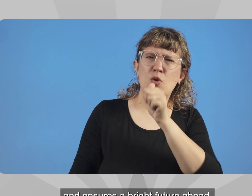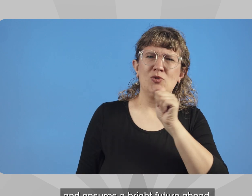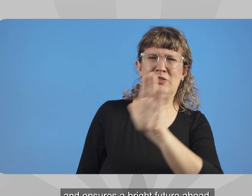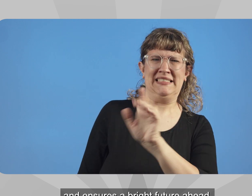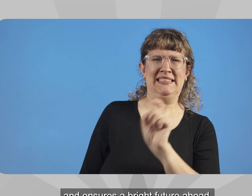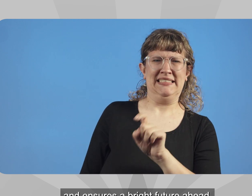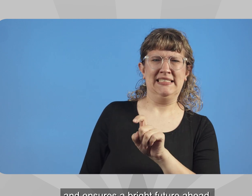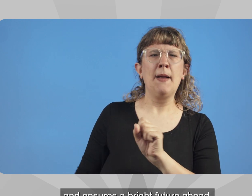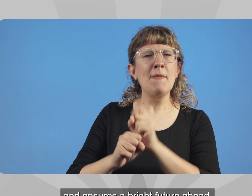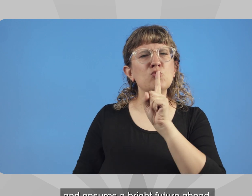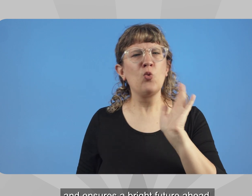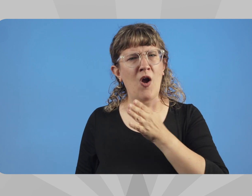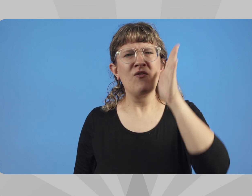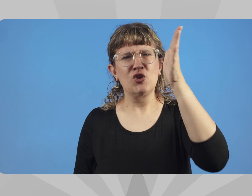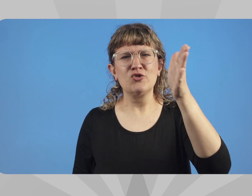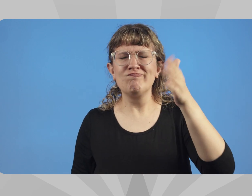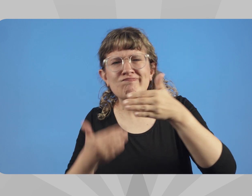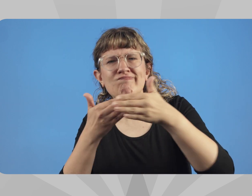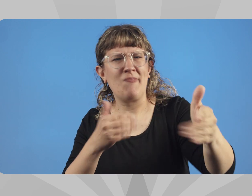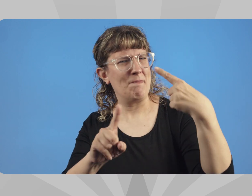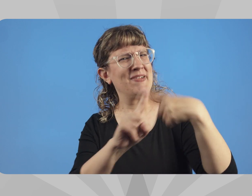ensures a bright future ahead.